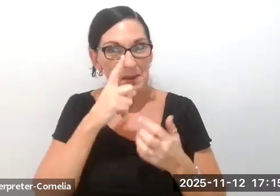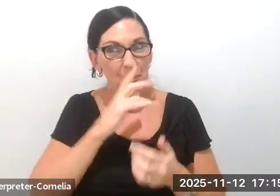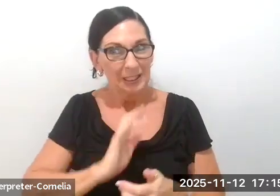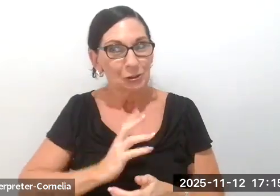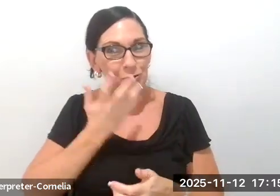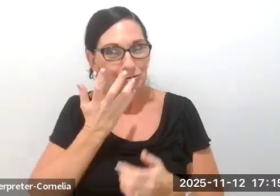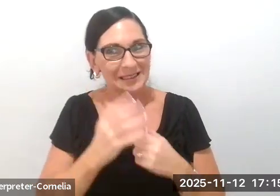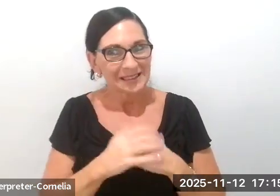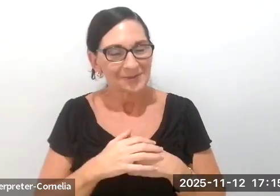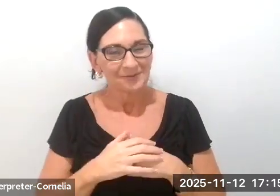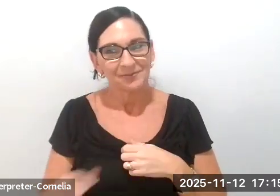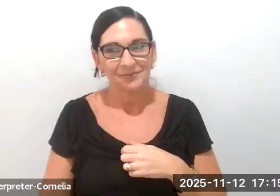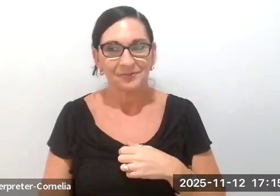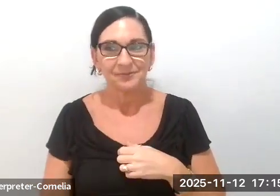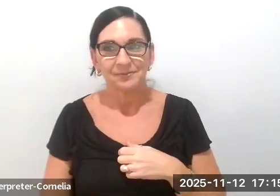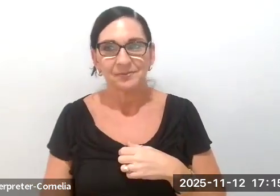already.